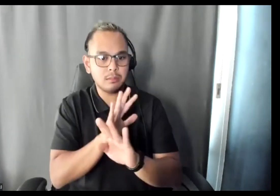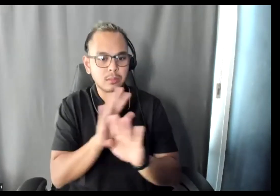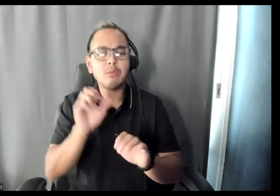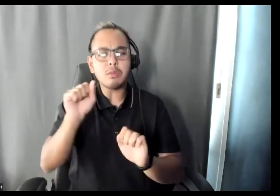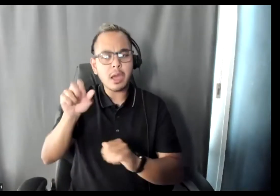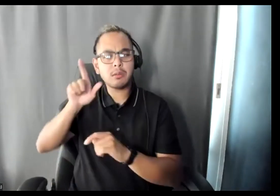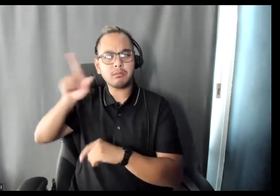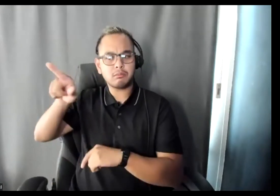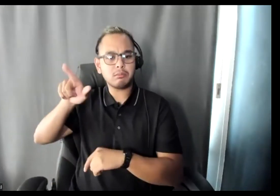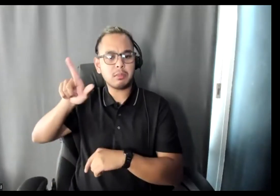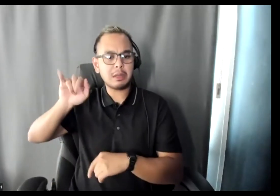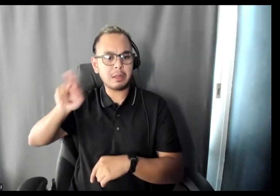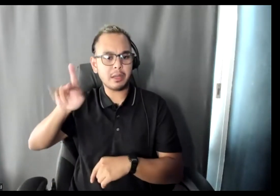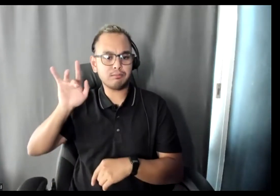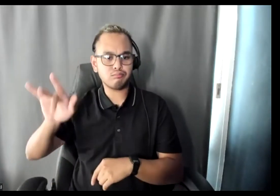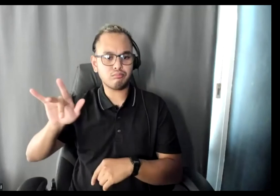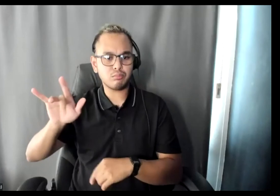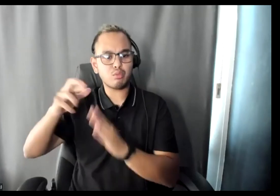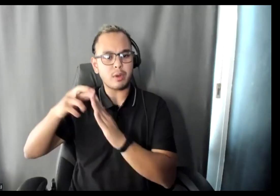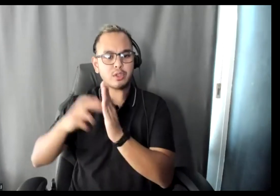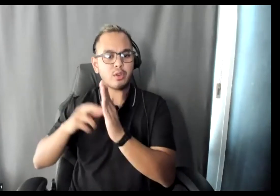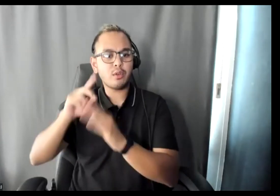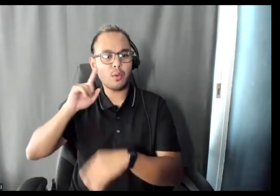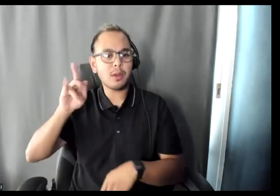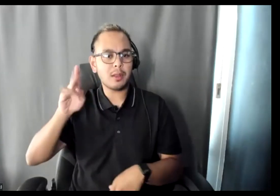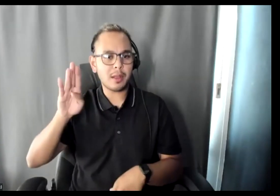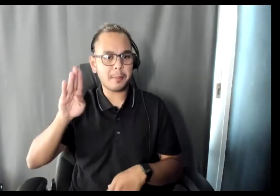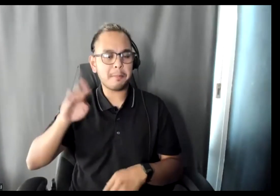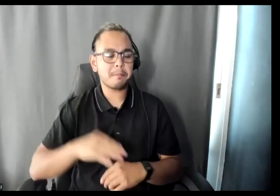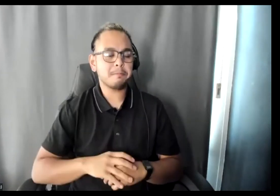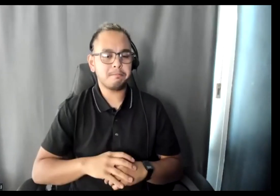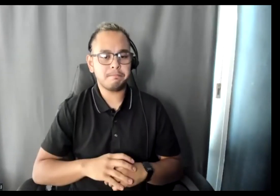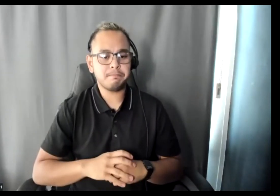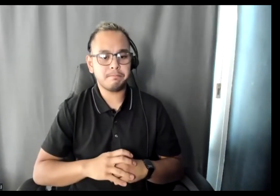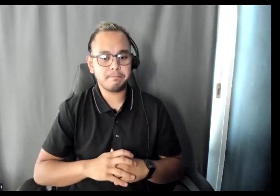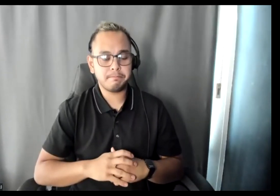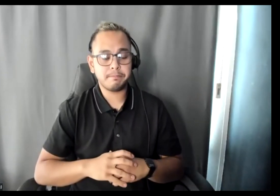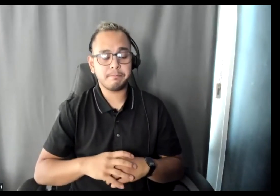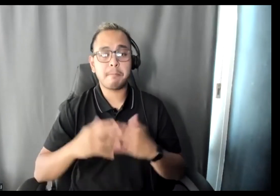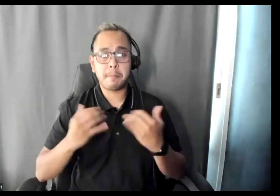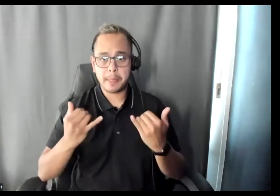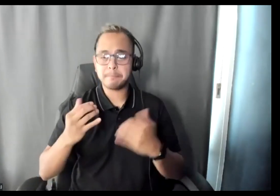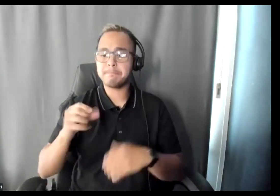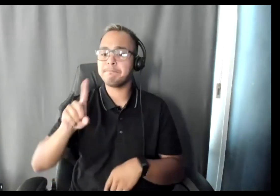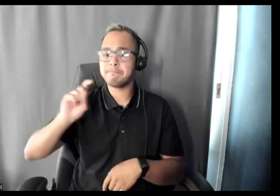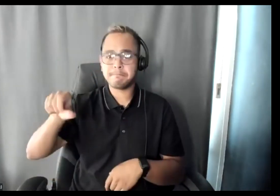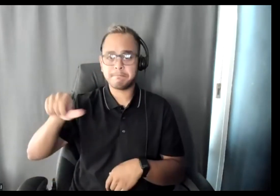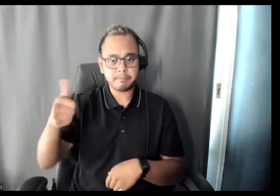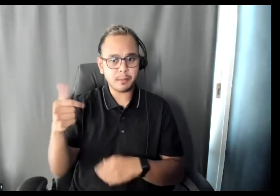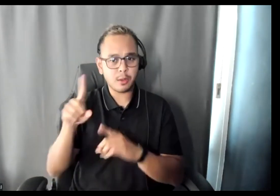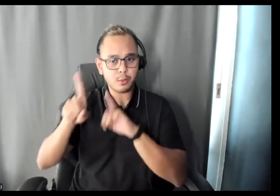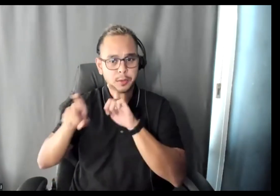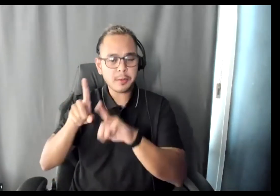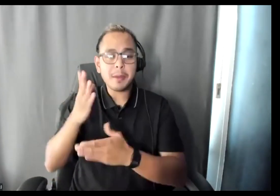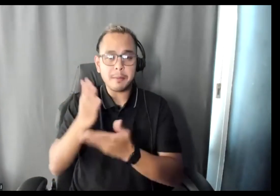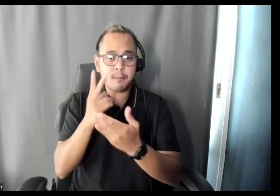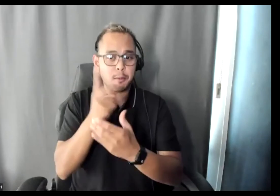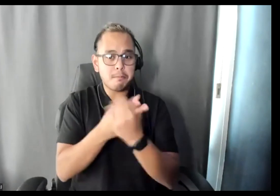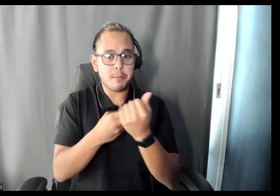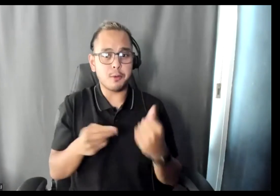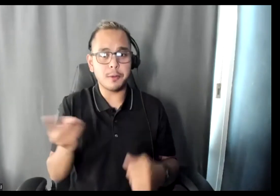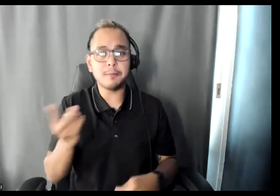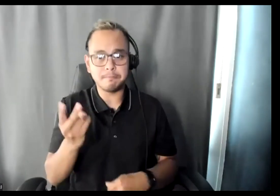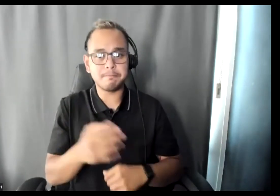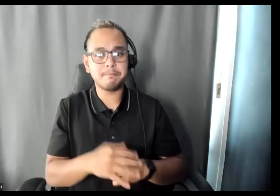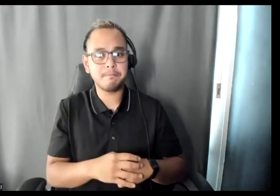register for the labs that Holly's talking about. So I want to ask another question, and this may be for both of you, for both Kyle and